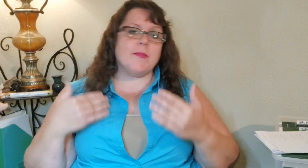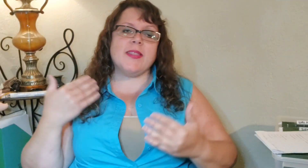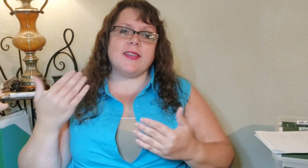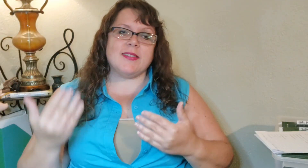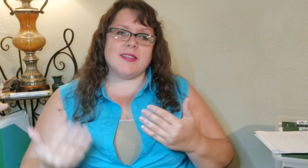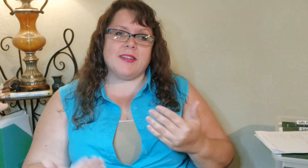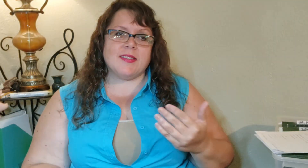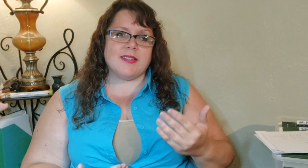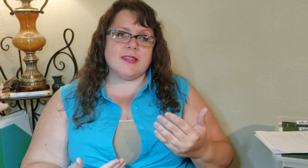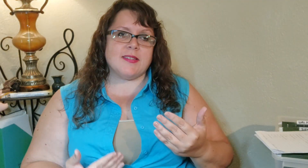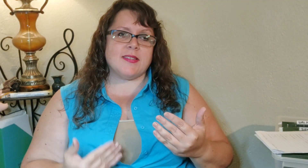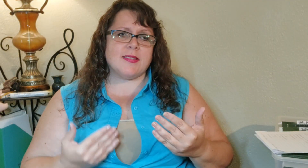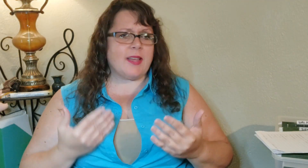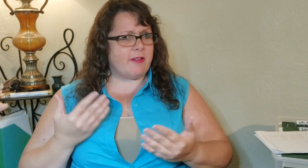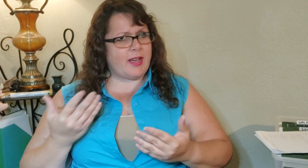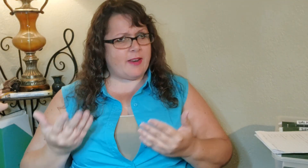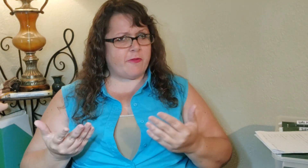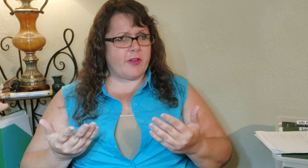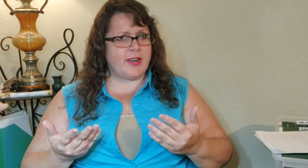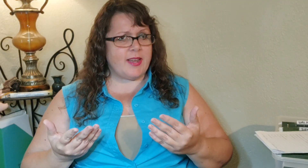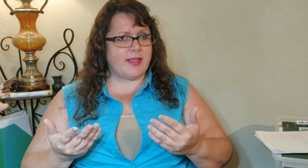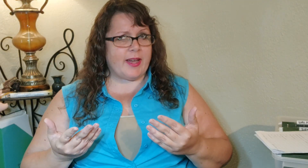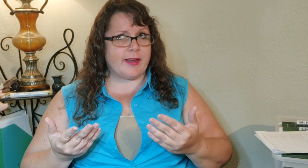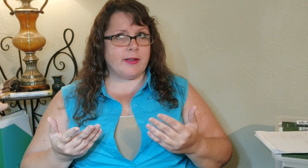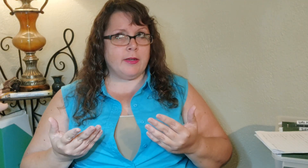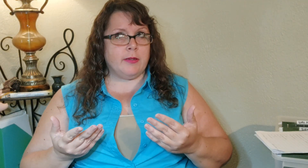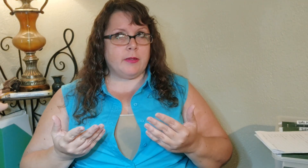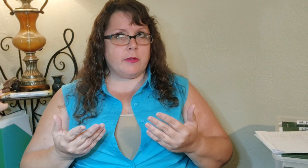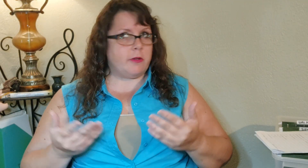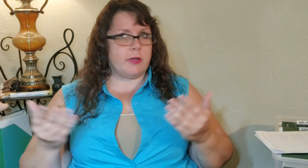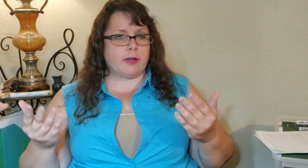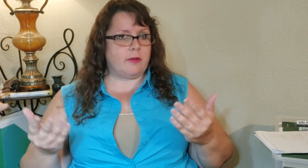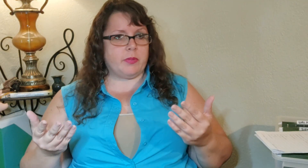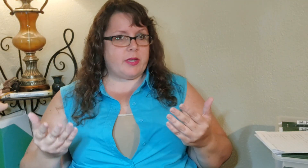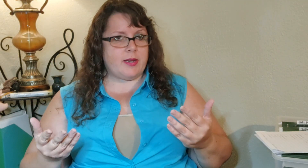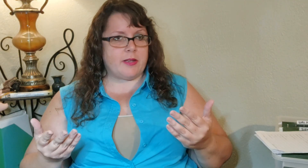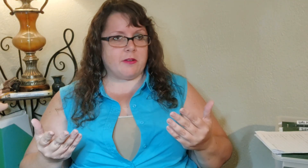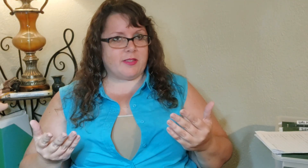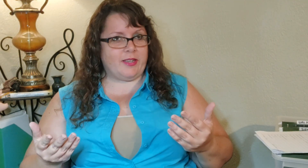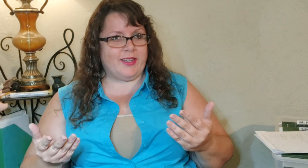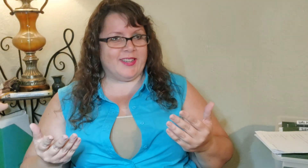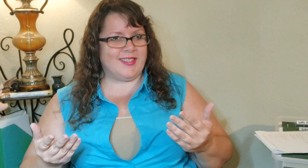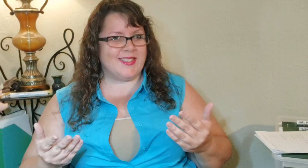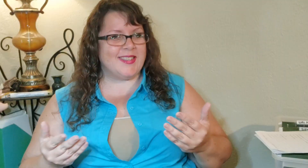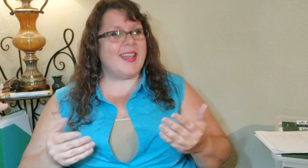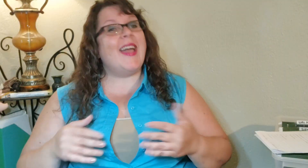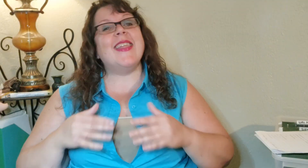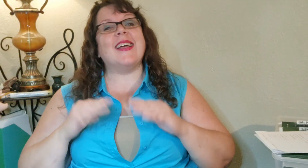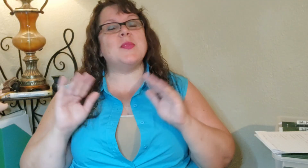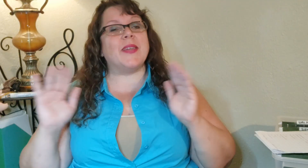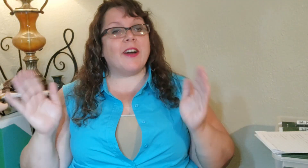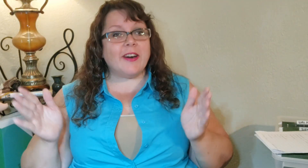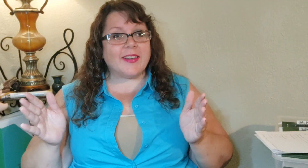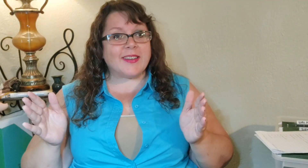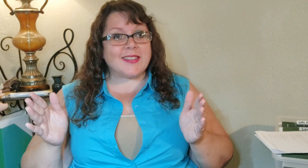of these sentences sound kind of funny, like you're not completing your sentence, that's